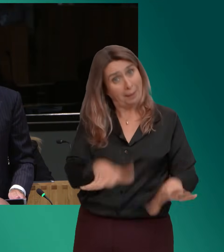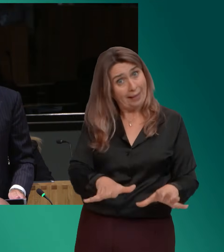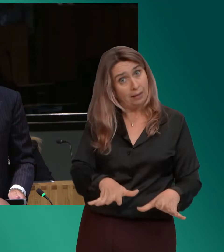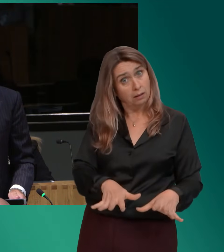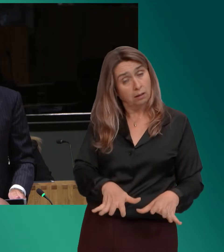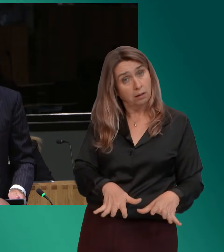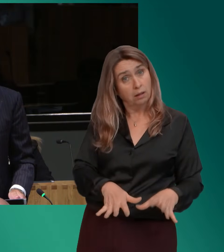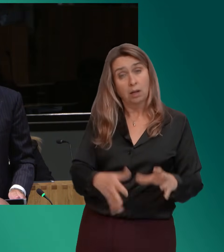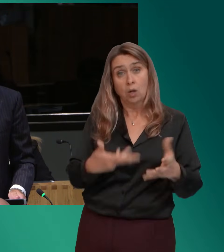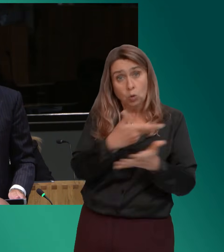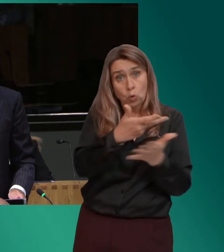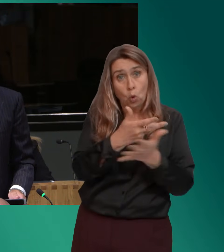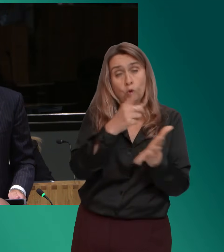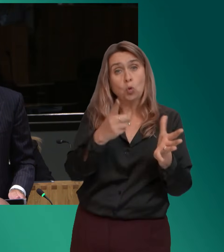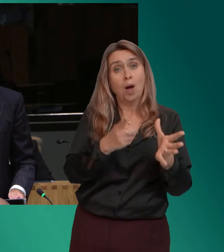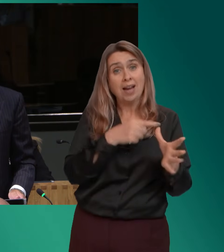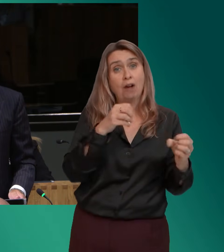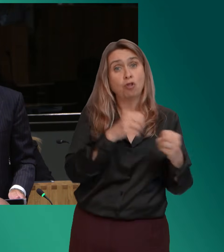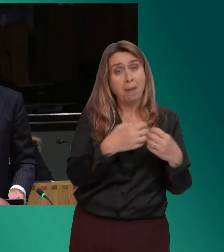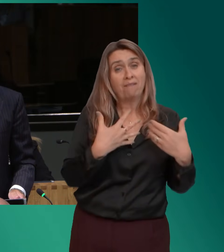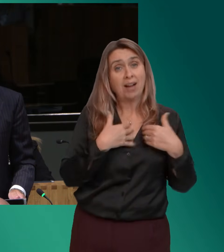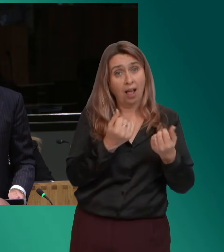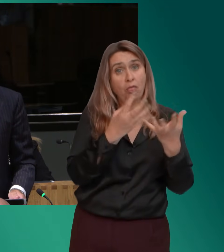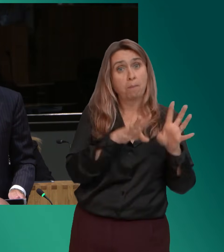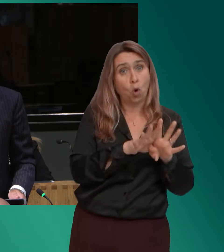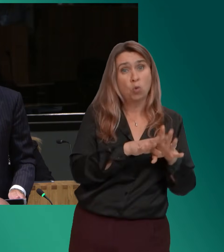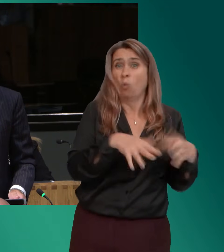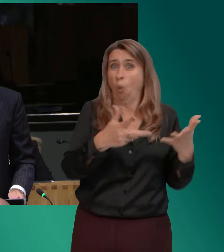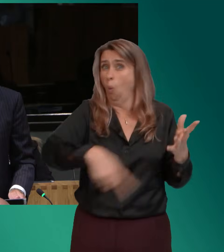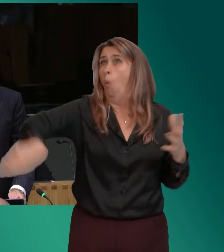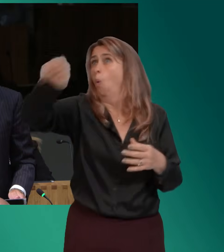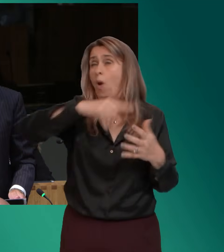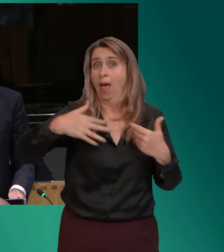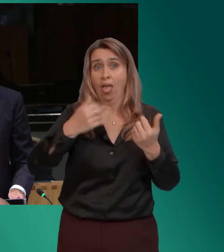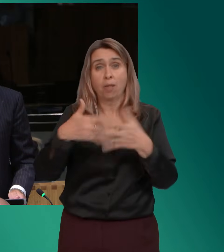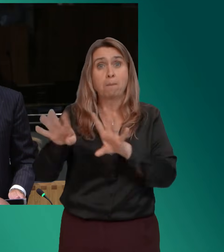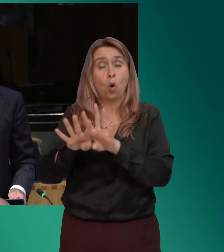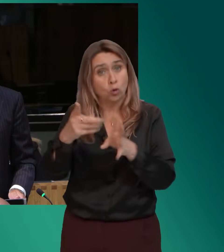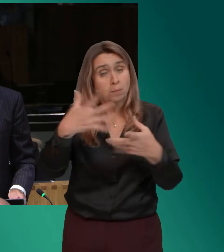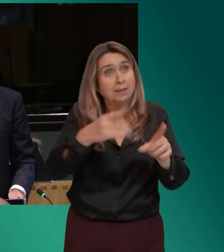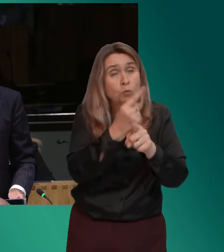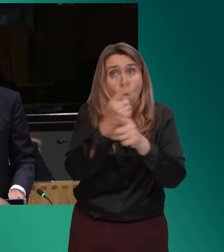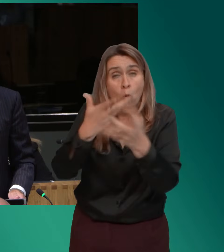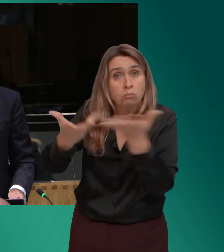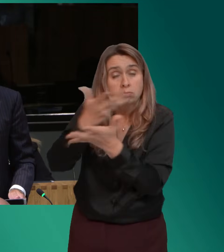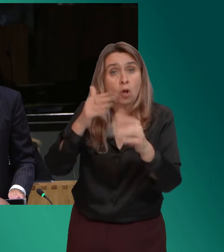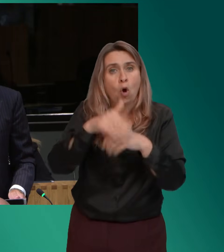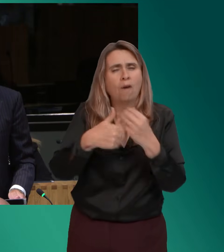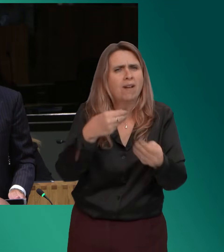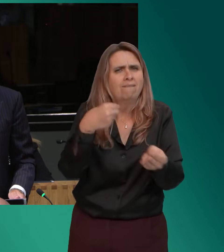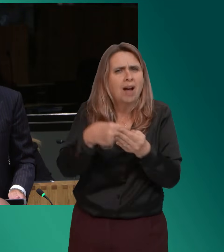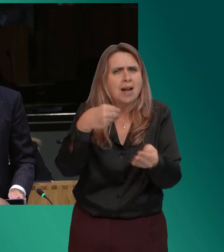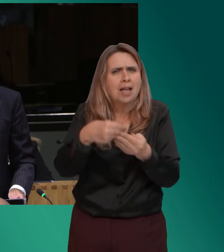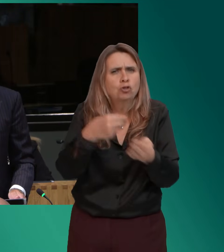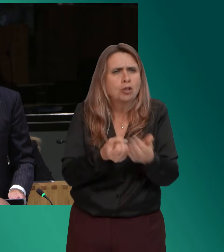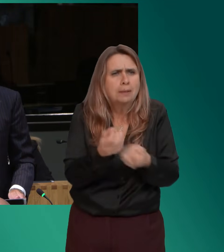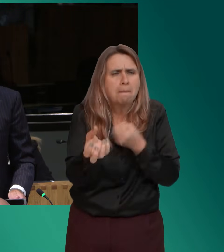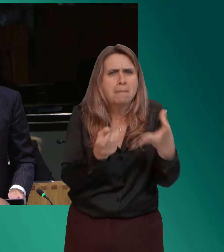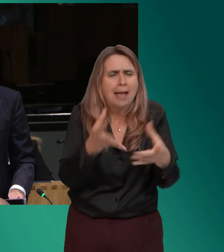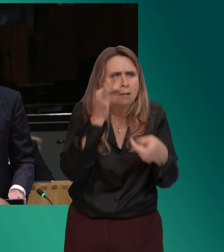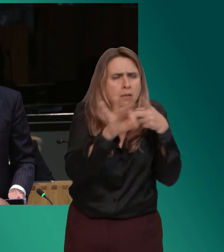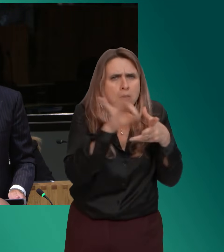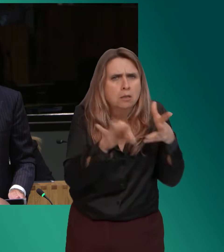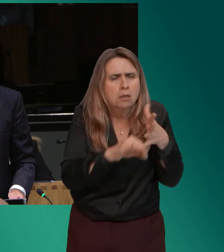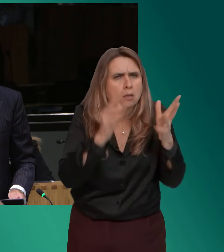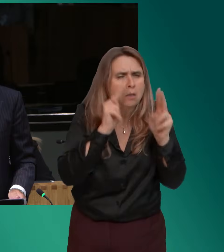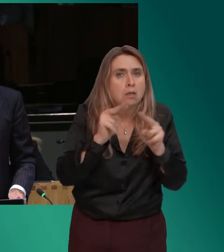with your Nair Bevan Health Board and indeed all health boards across Wales regarding financial probity? And can you reassure us